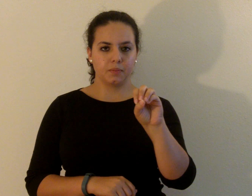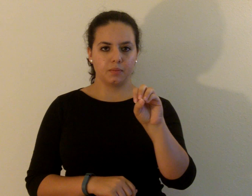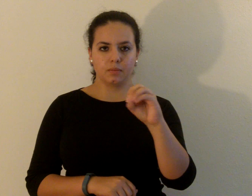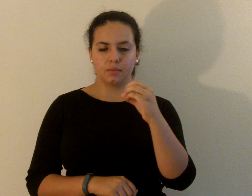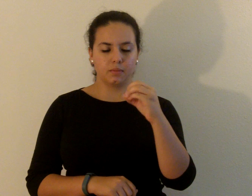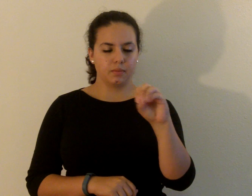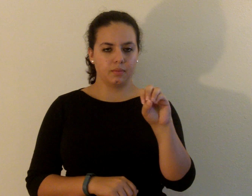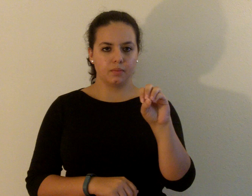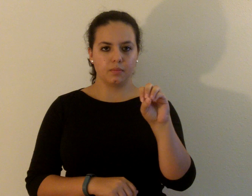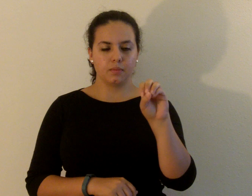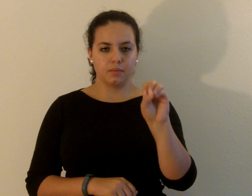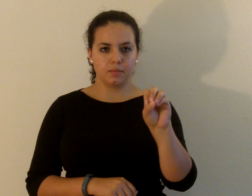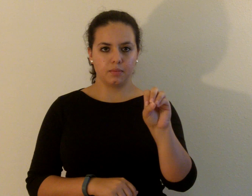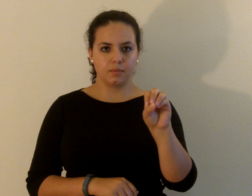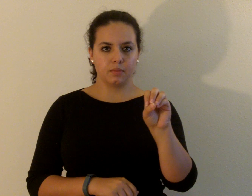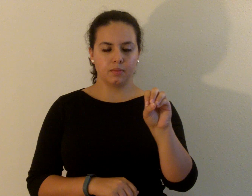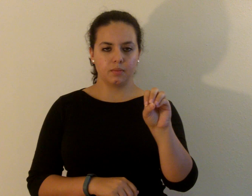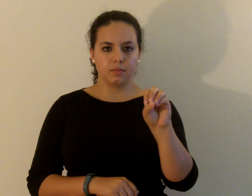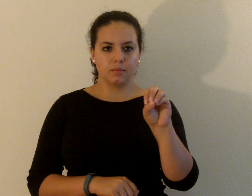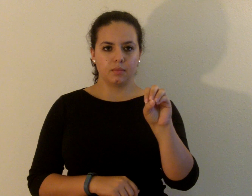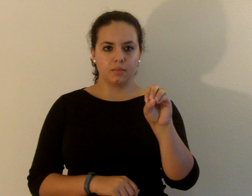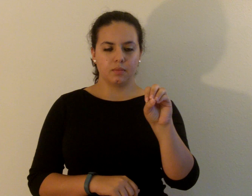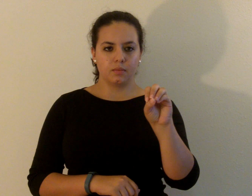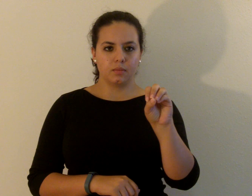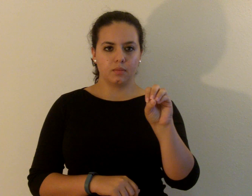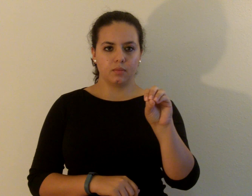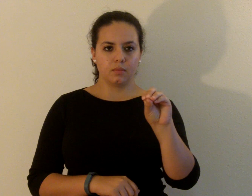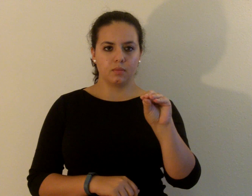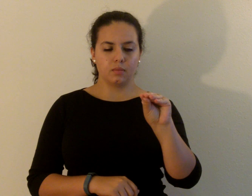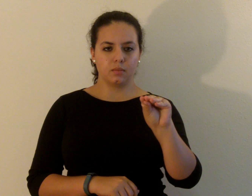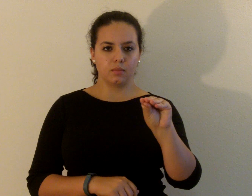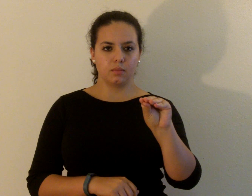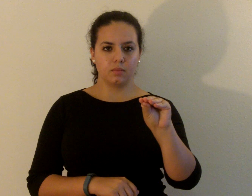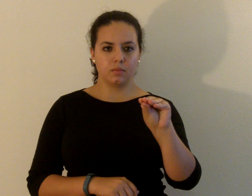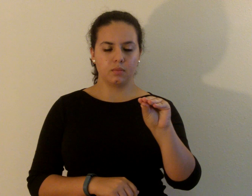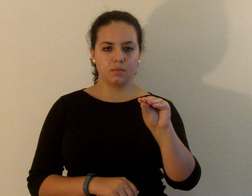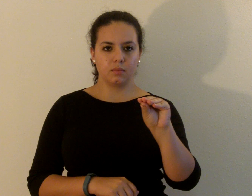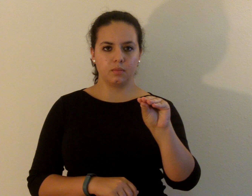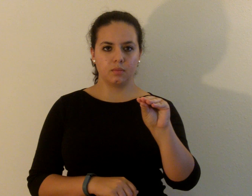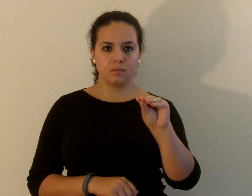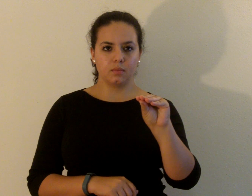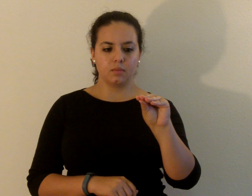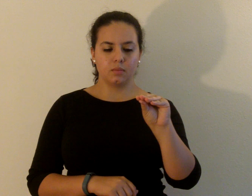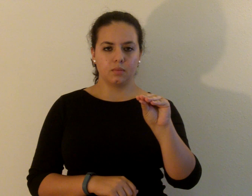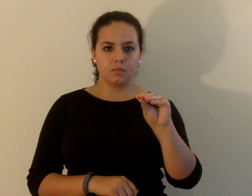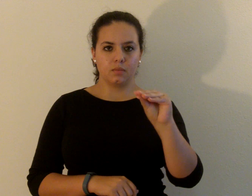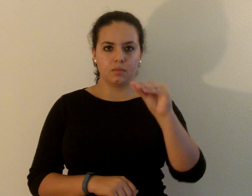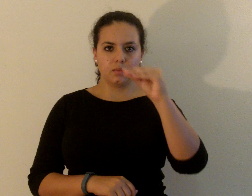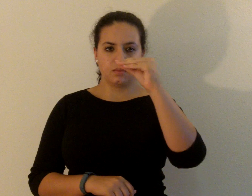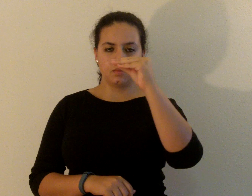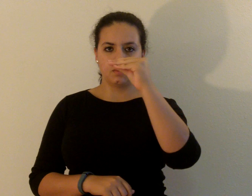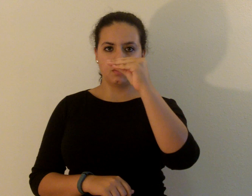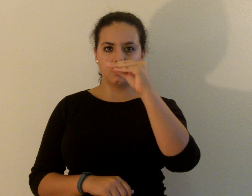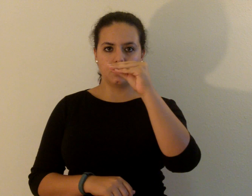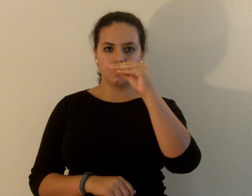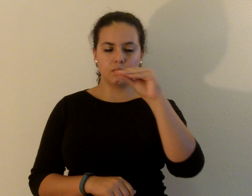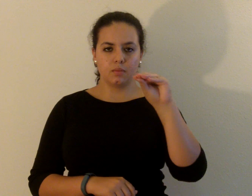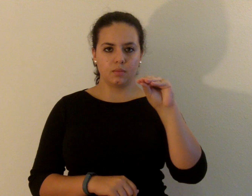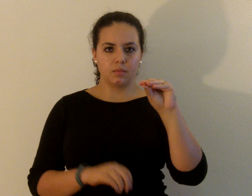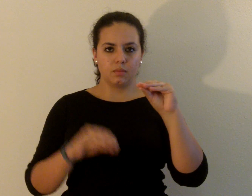our O. It just stays here. But we do have a flat O. And the flat O's, they do all kinds of movement. It's a hand